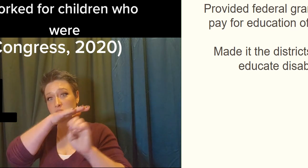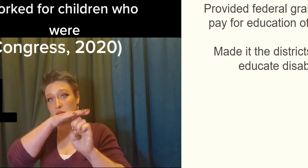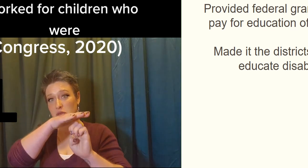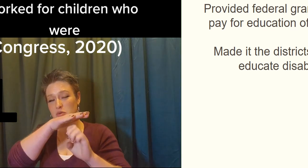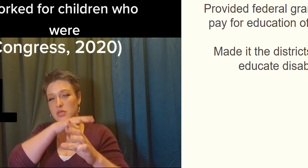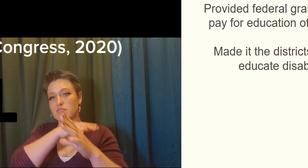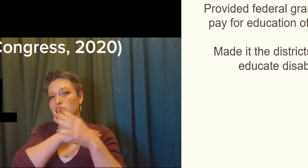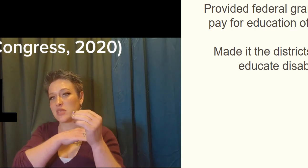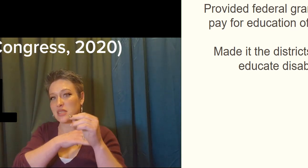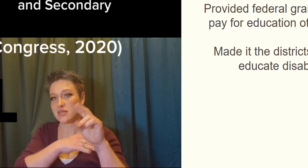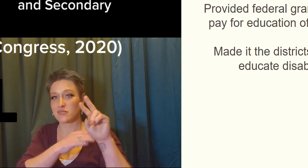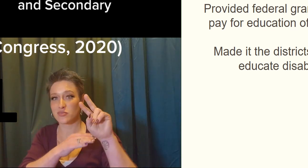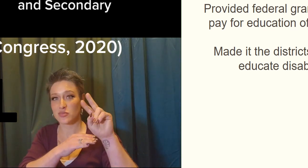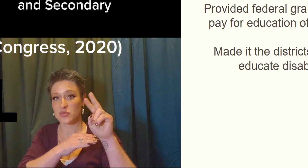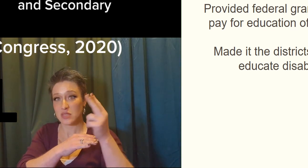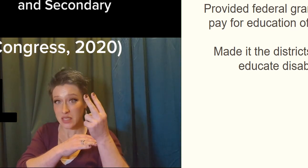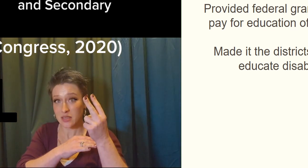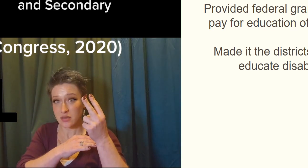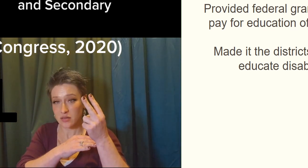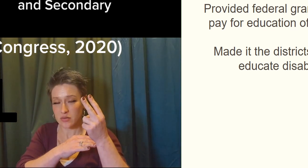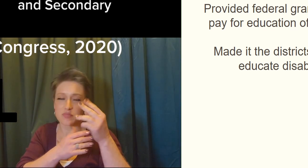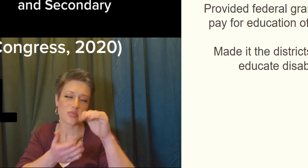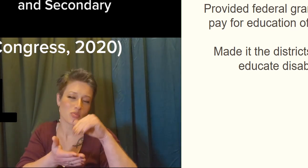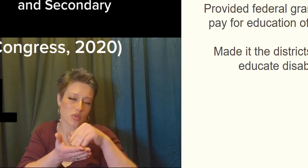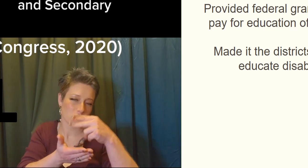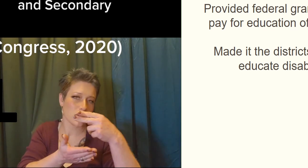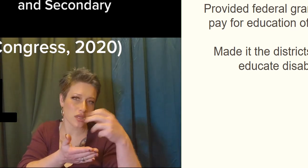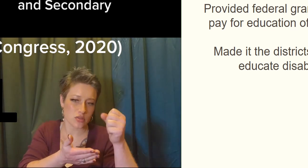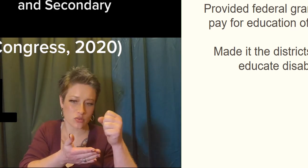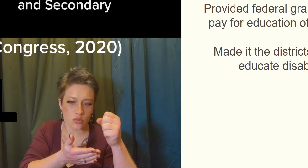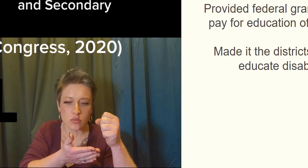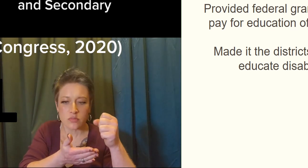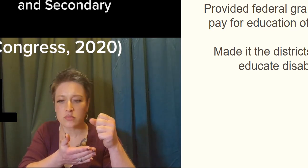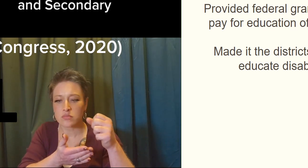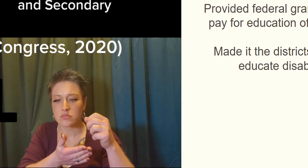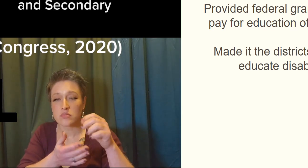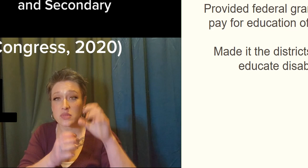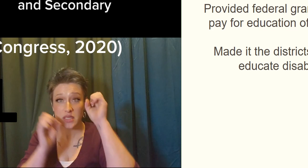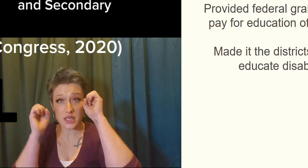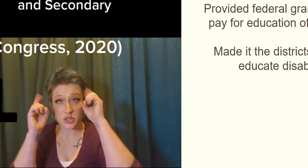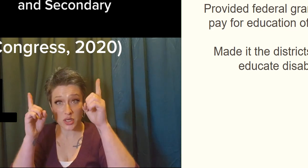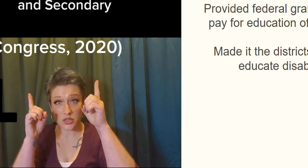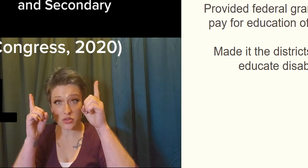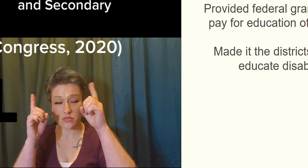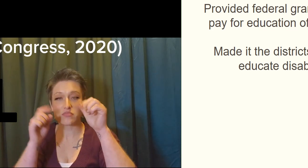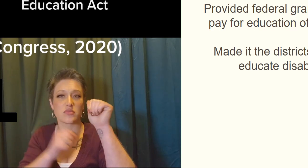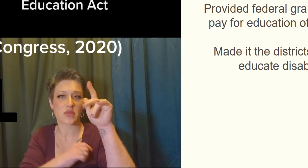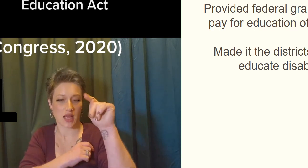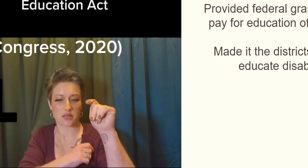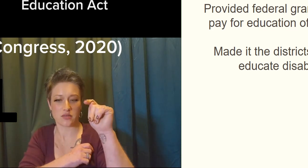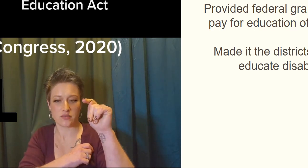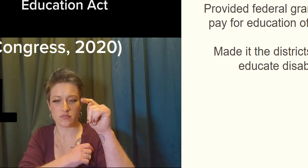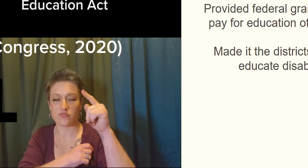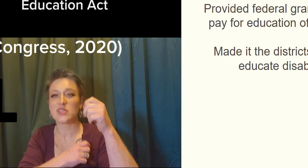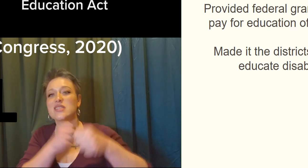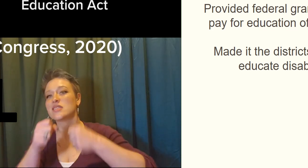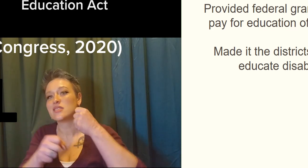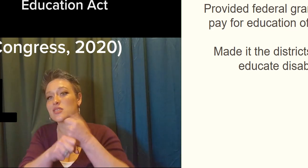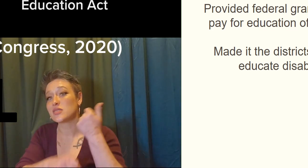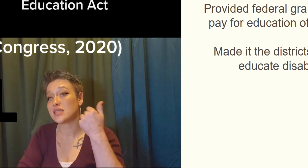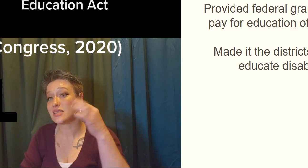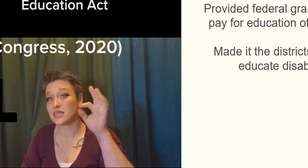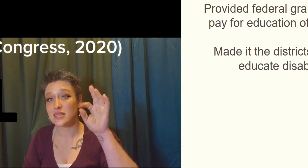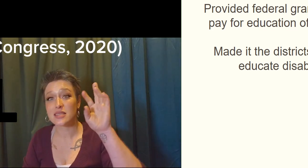were disabled was the Elementary and Secondary, middle and high school, Education